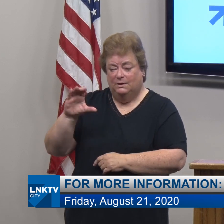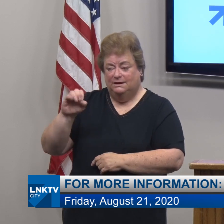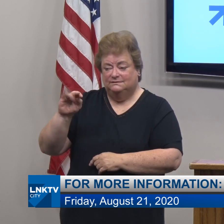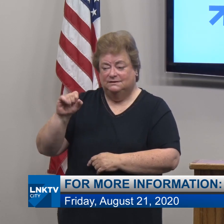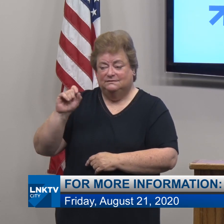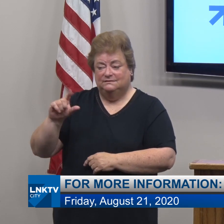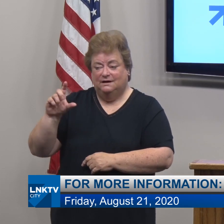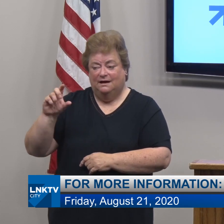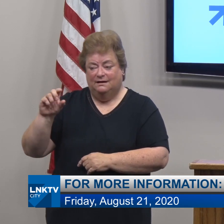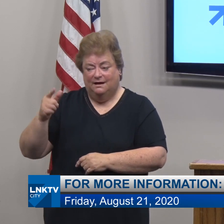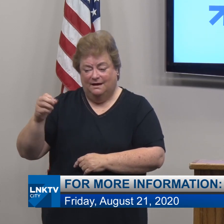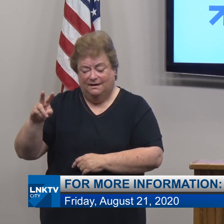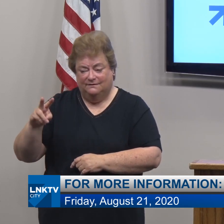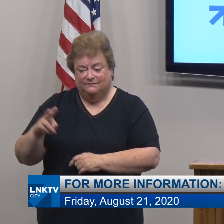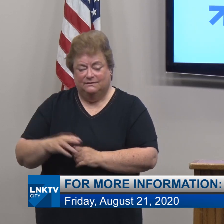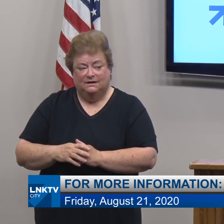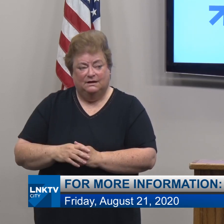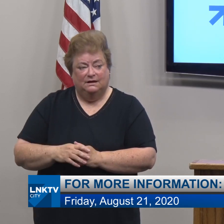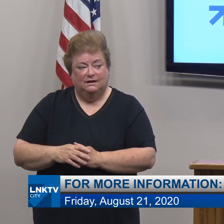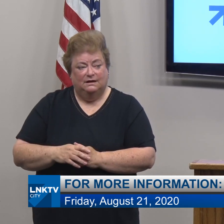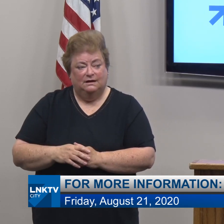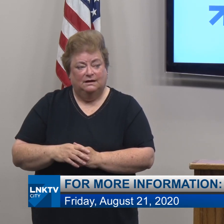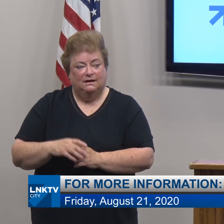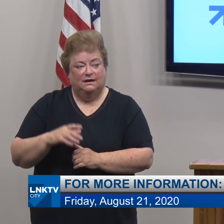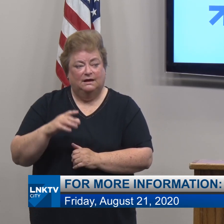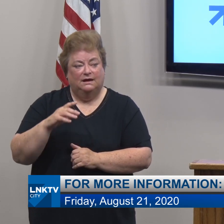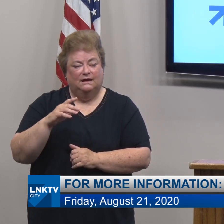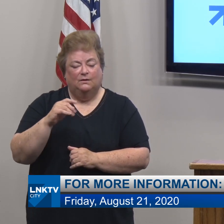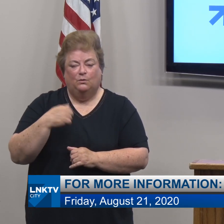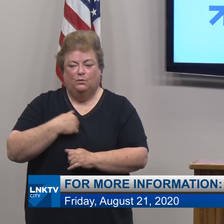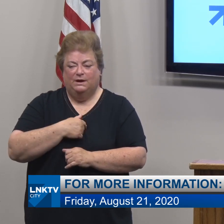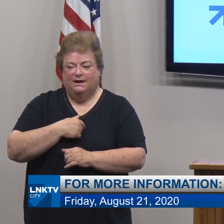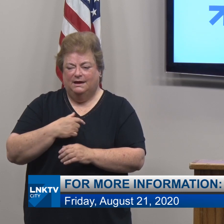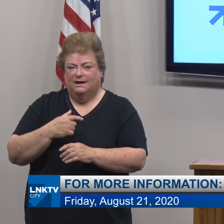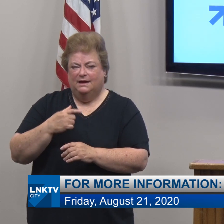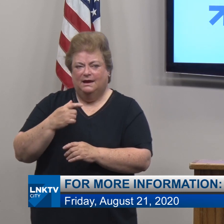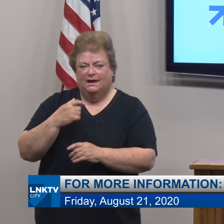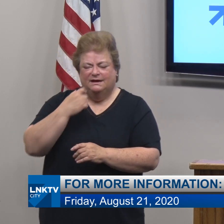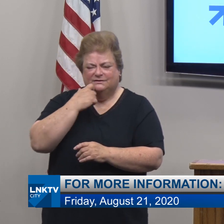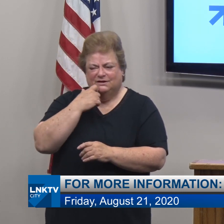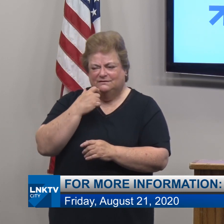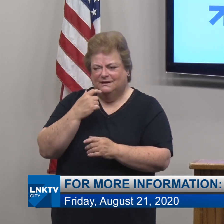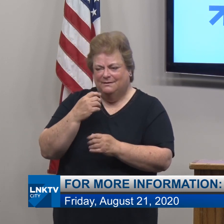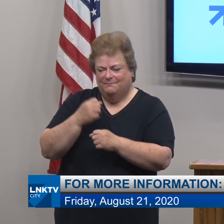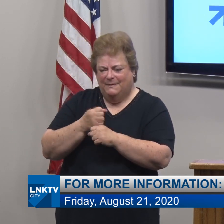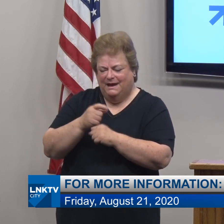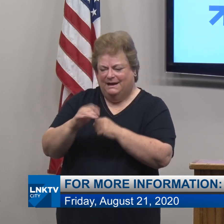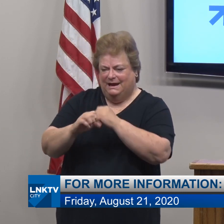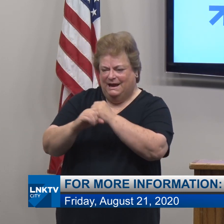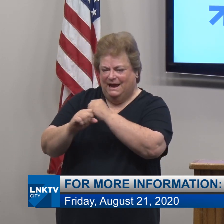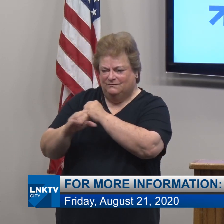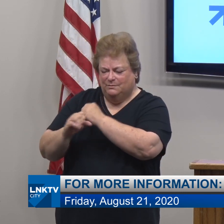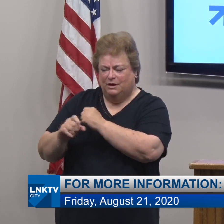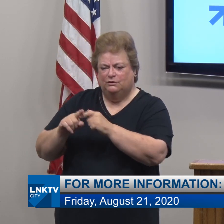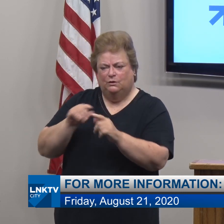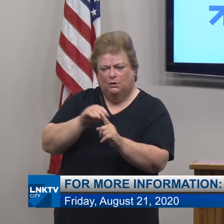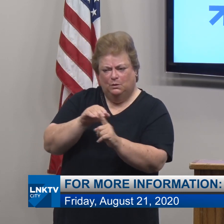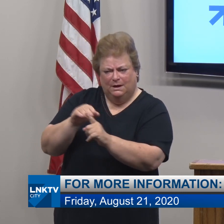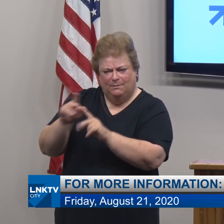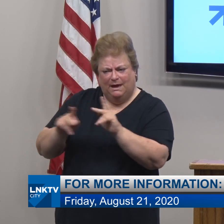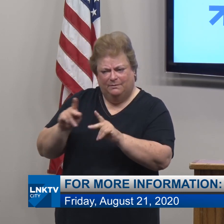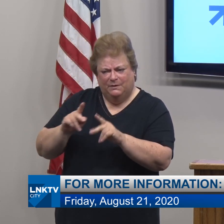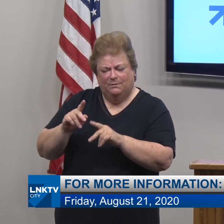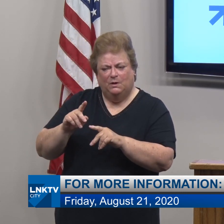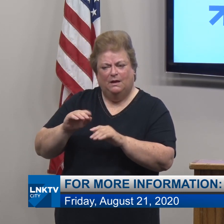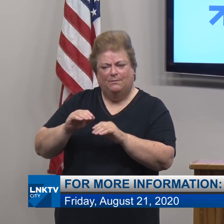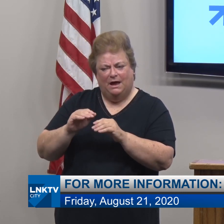2020census.gov. County Board Chair Sean Flowerday and I recently recorded a PSA to remind people how important the census is